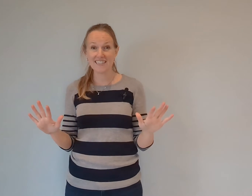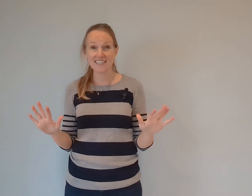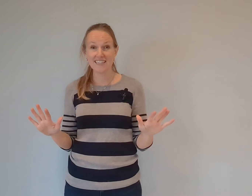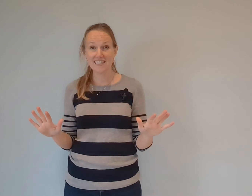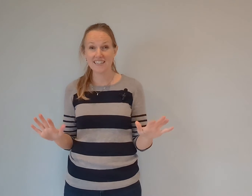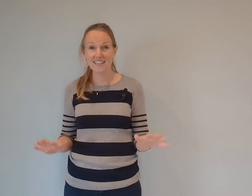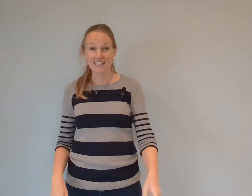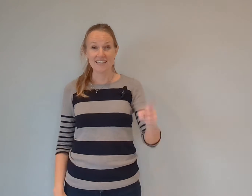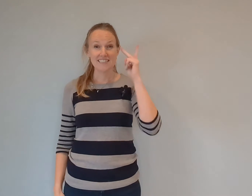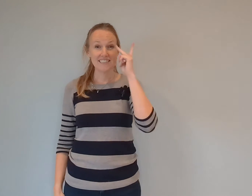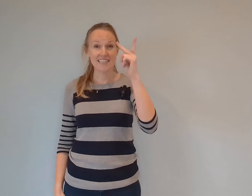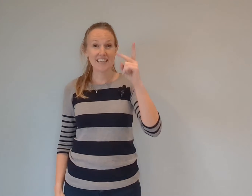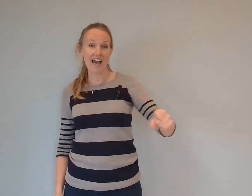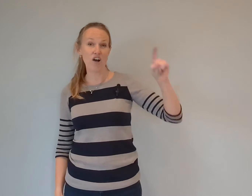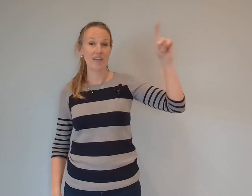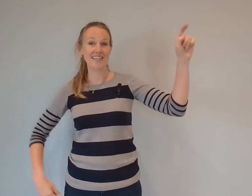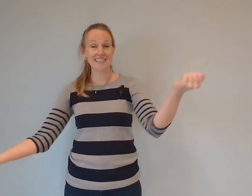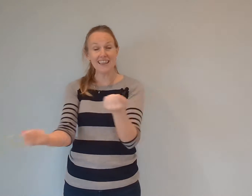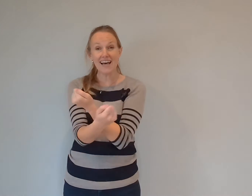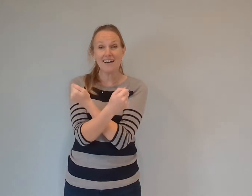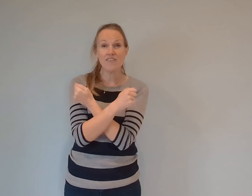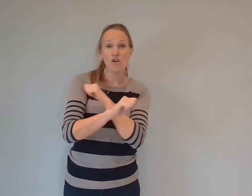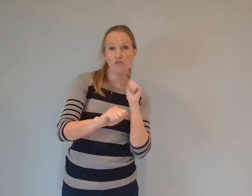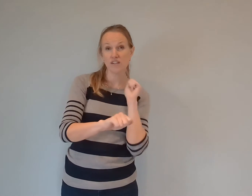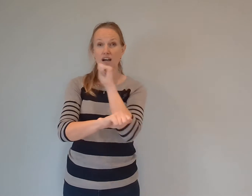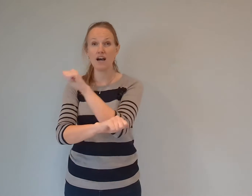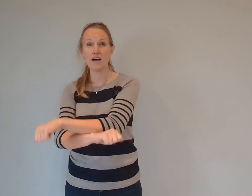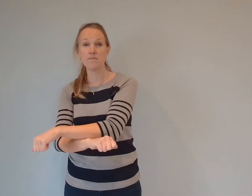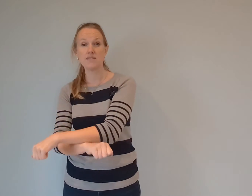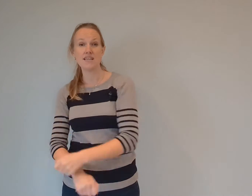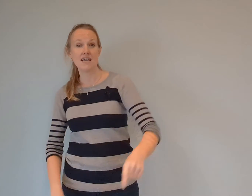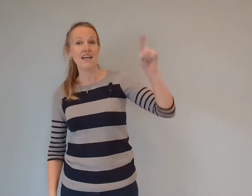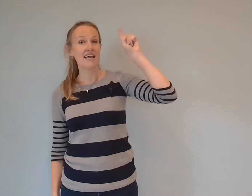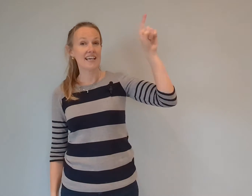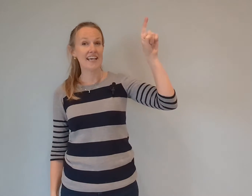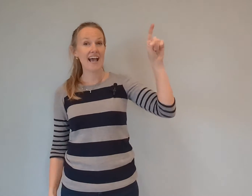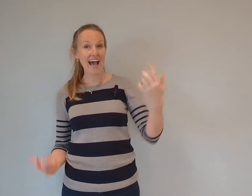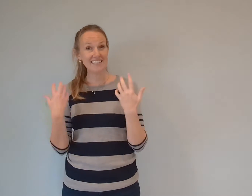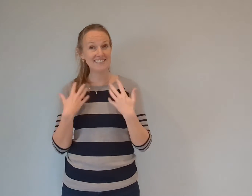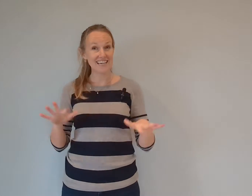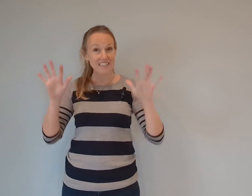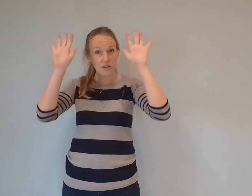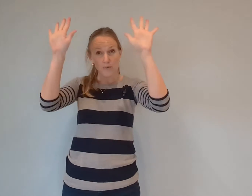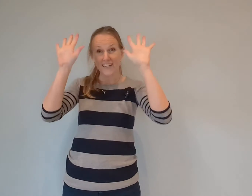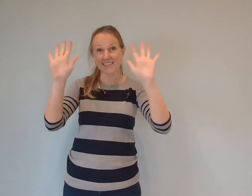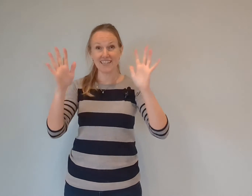done. See how his love overcomes. He has done great